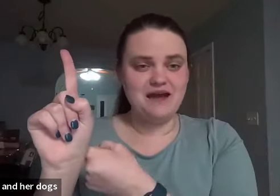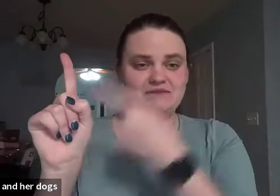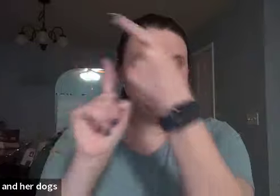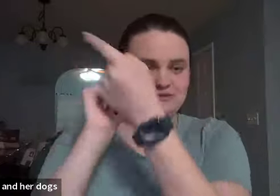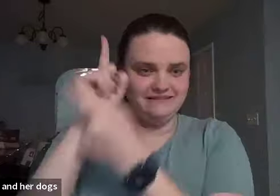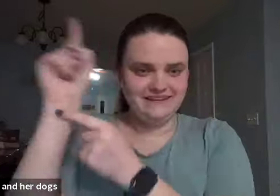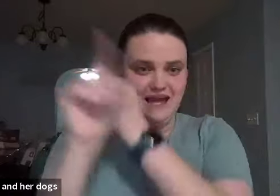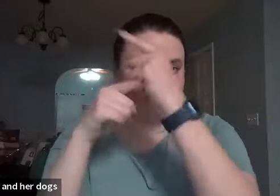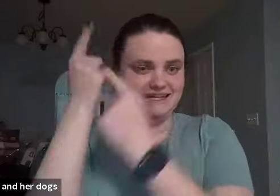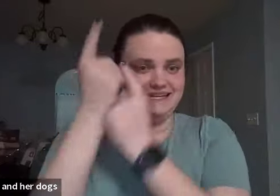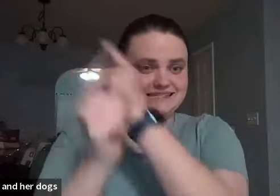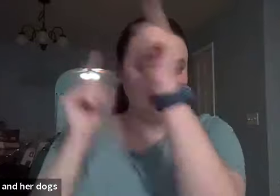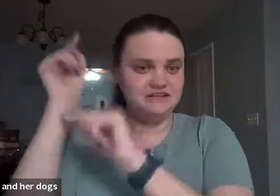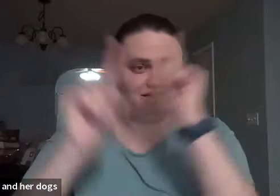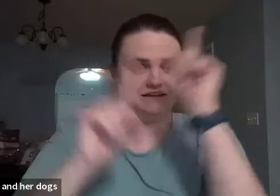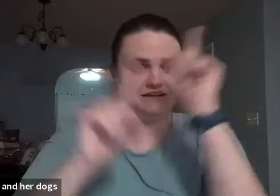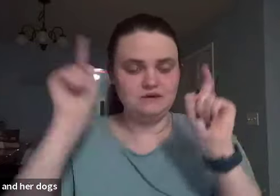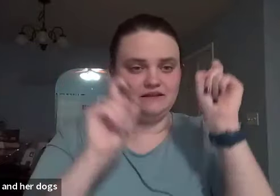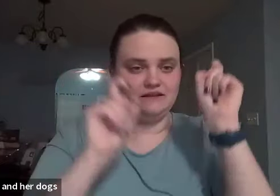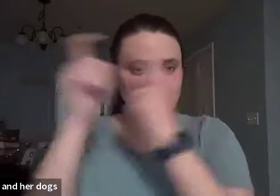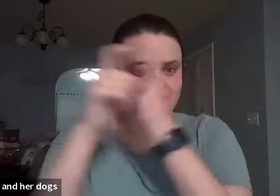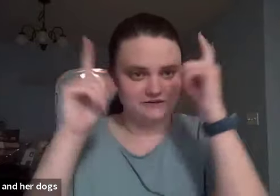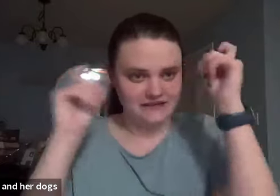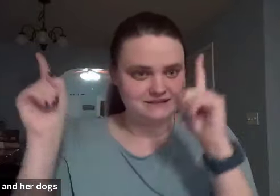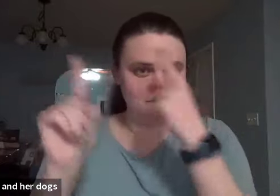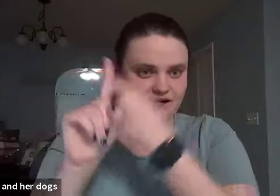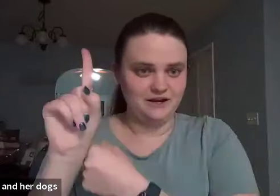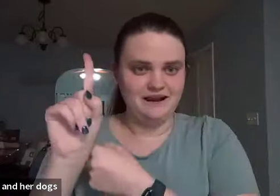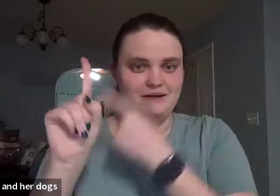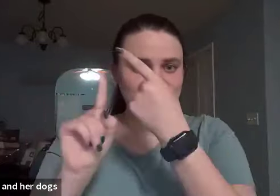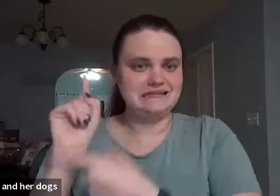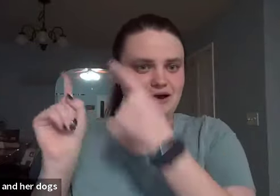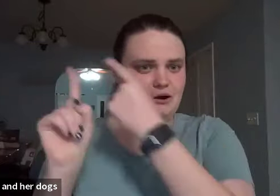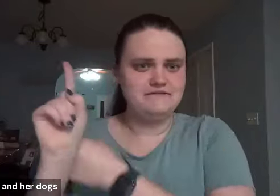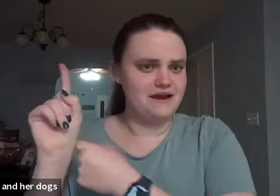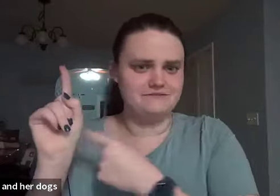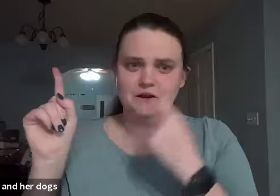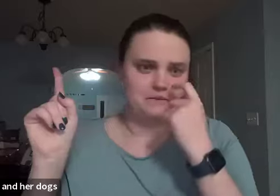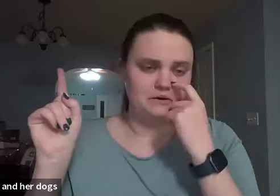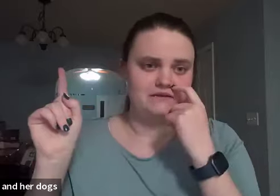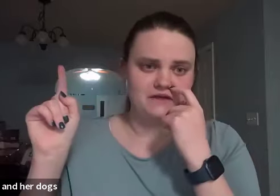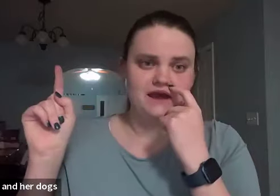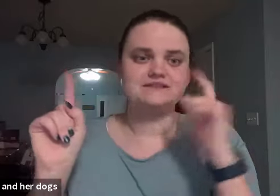the amount of people doing this. I mean, it's literally like doing the little finger dance over here. And I'm always like, oh, I've got to figure out a better way for that.